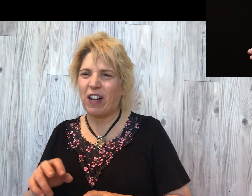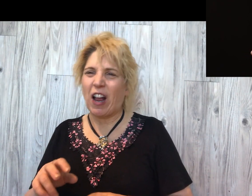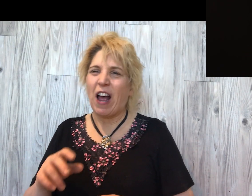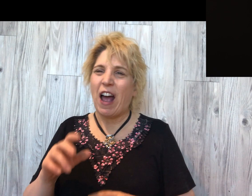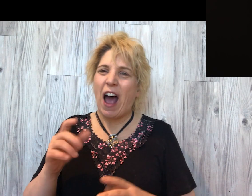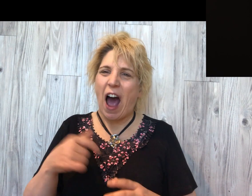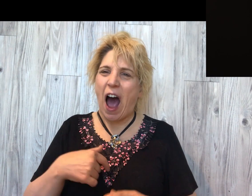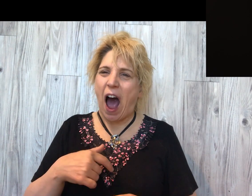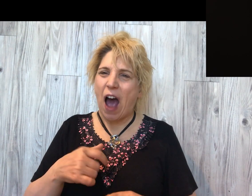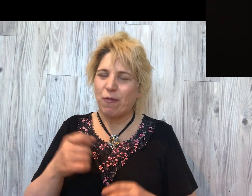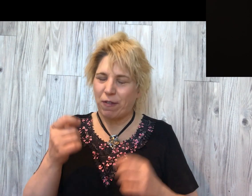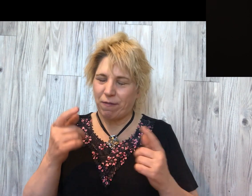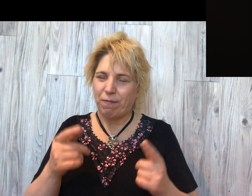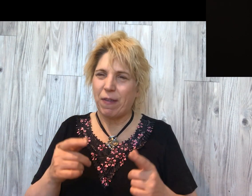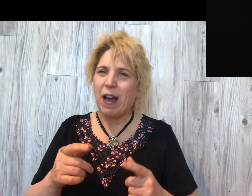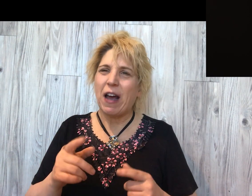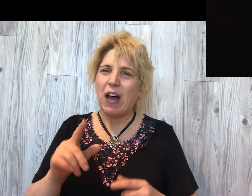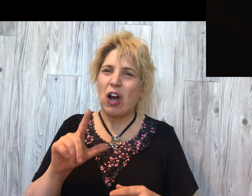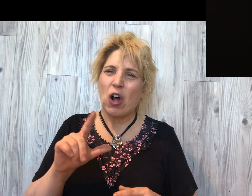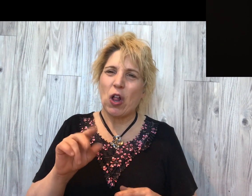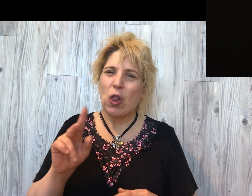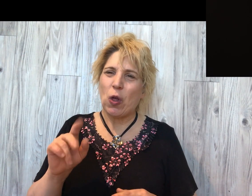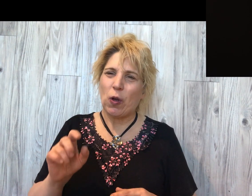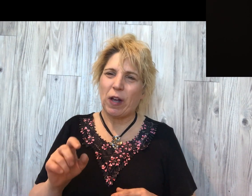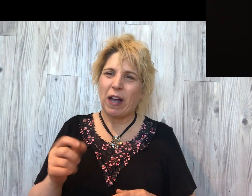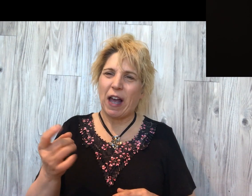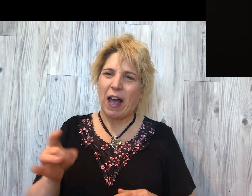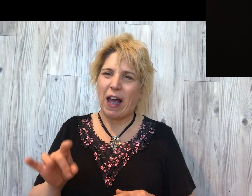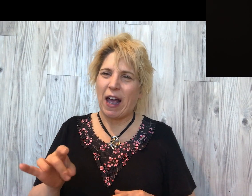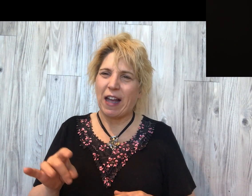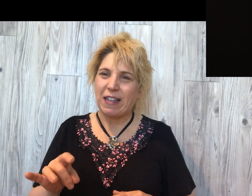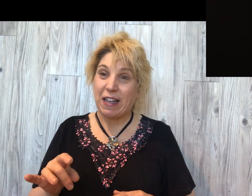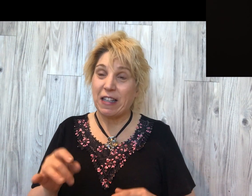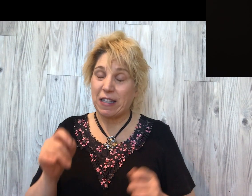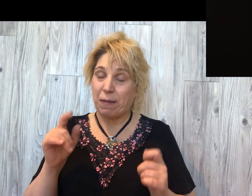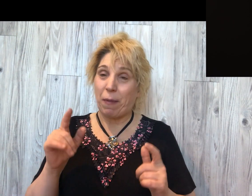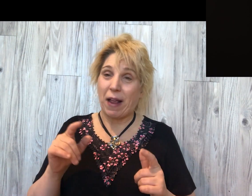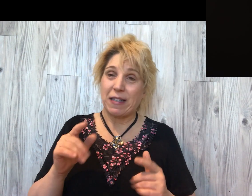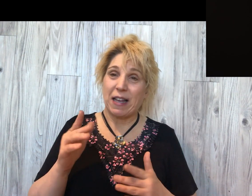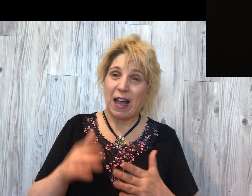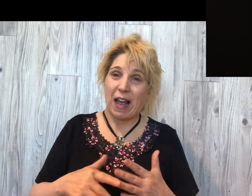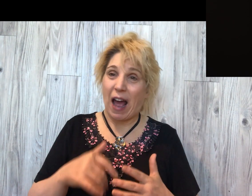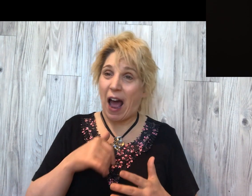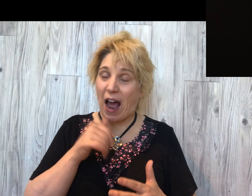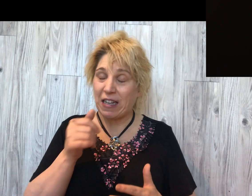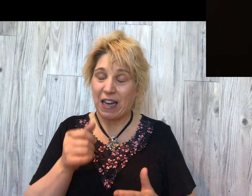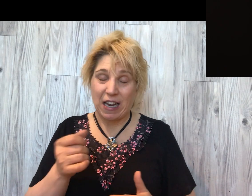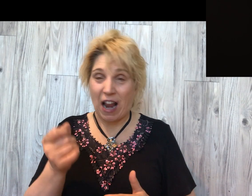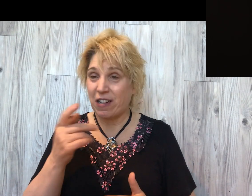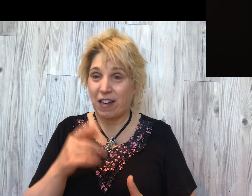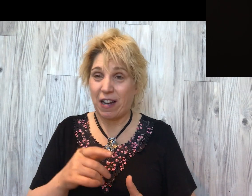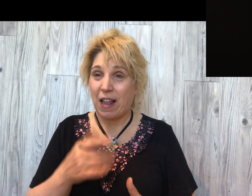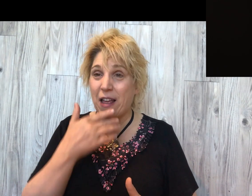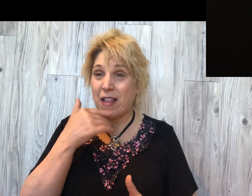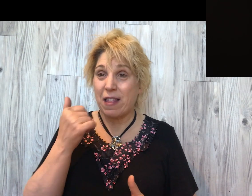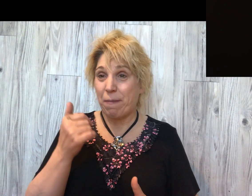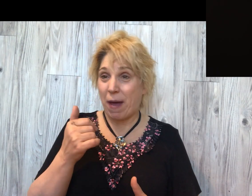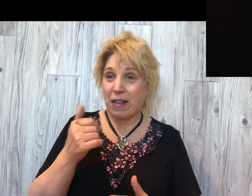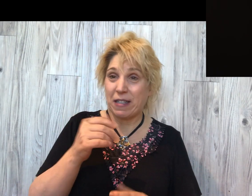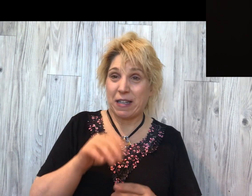And I will tell you that in this story in Luke 18, verse 14 is a surprising ending that I didn't see coming. And here's the best